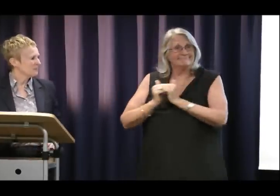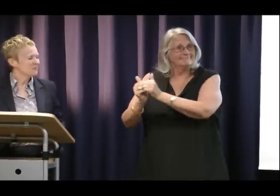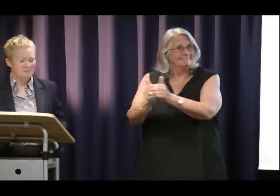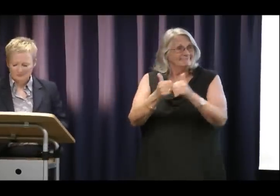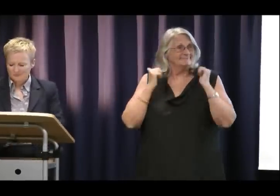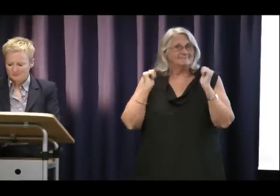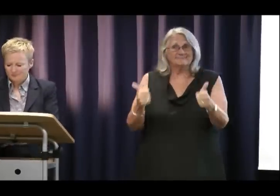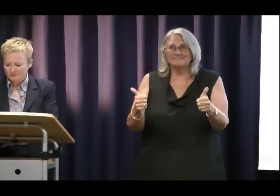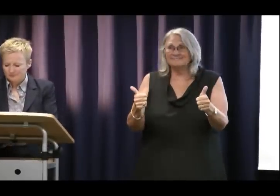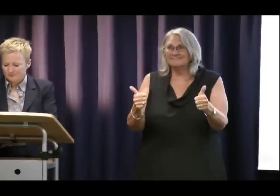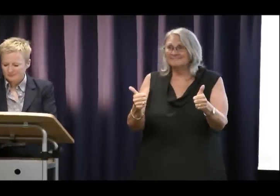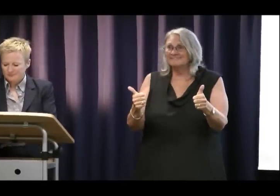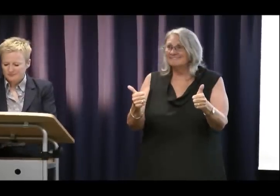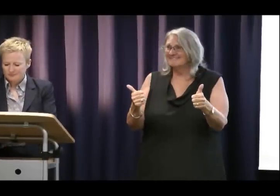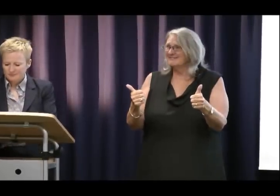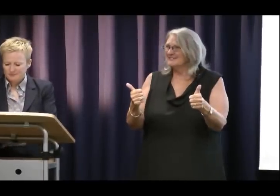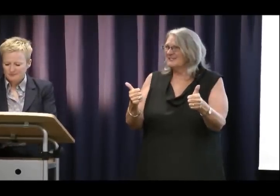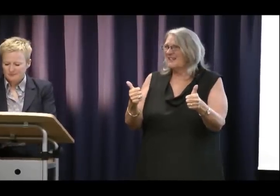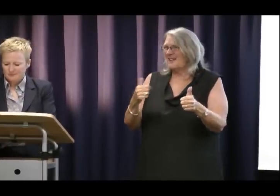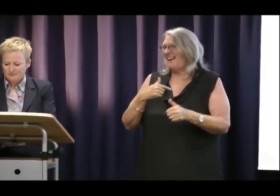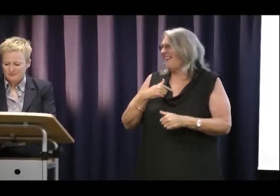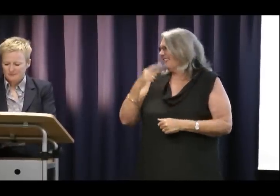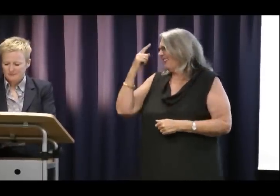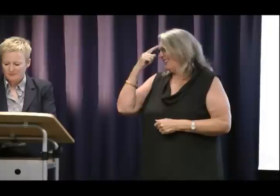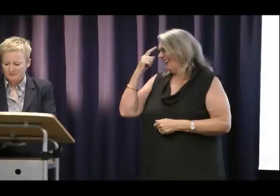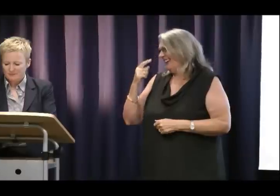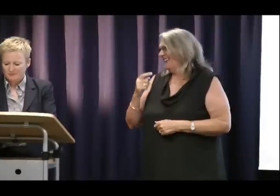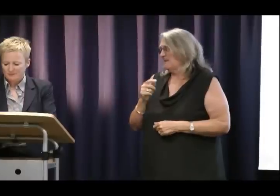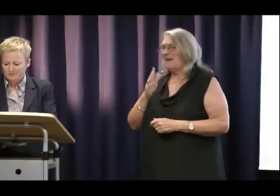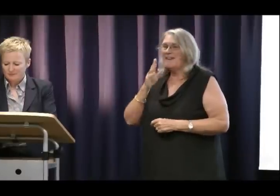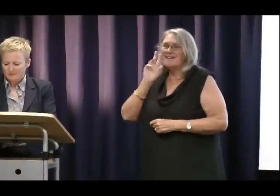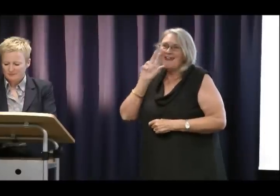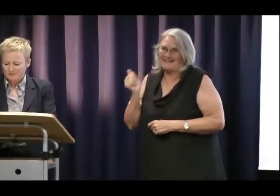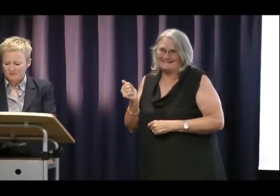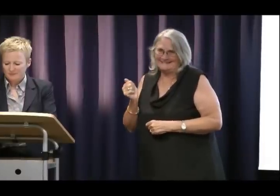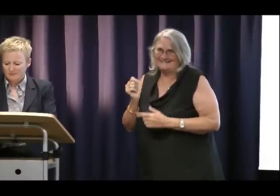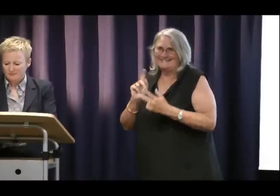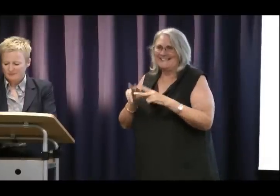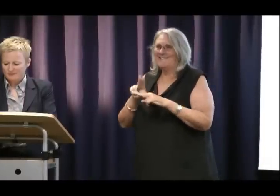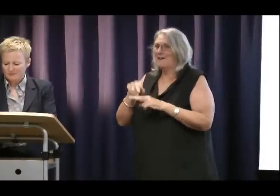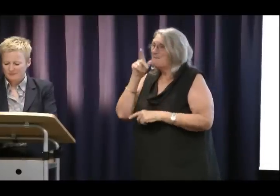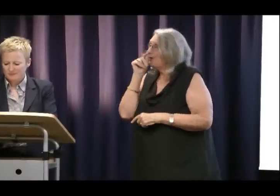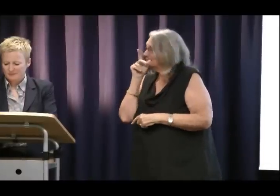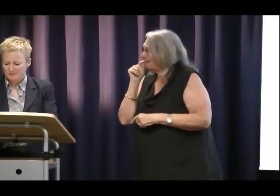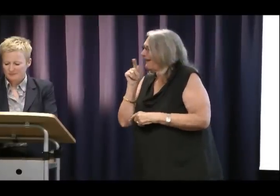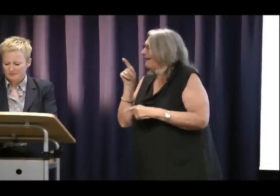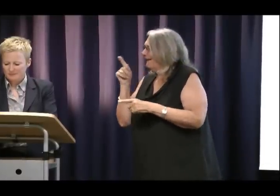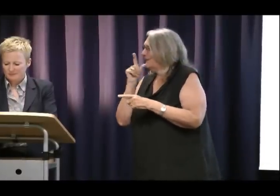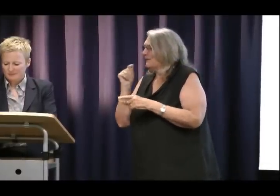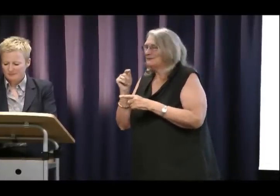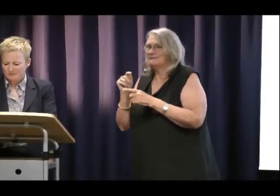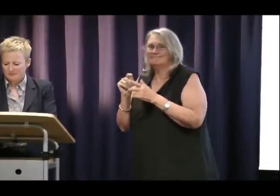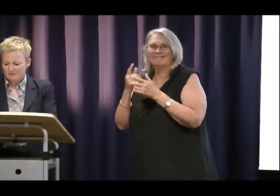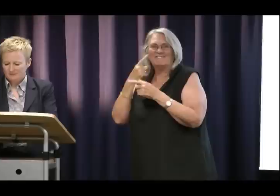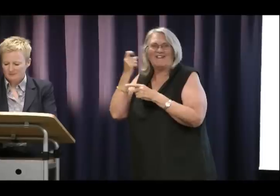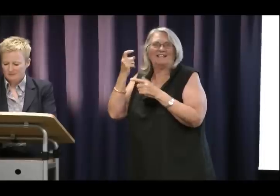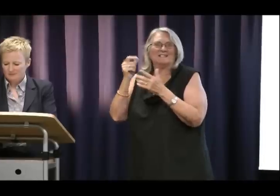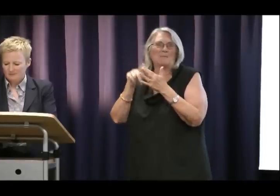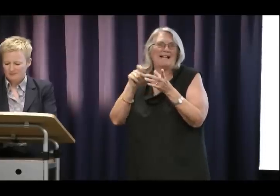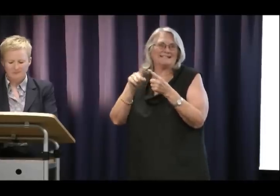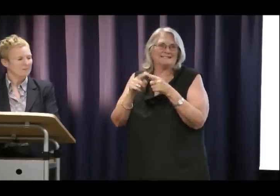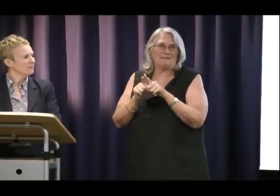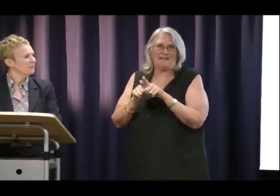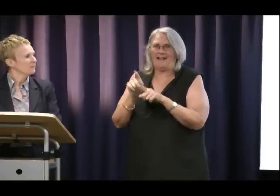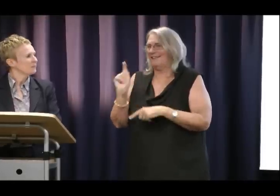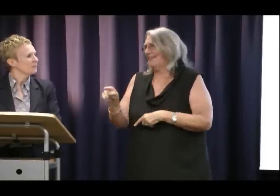we were so comfortable in that environment, it worked exceptionally well. And I think it would be really nice if